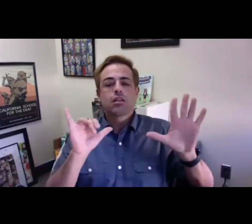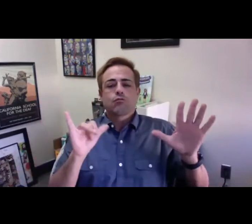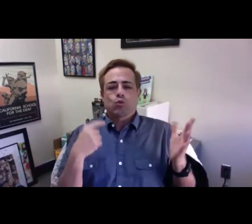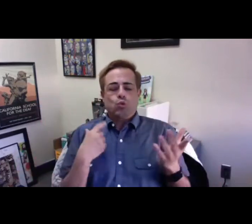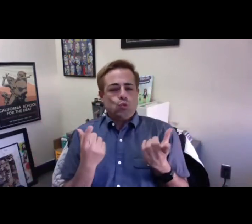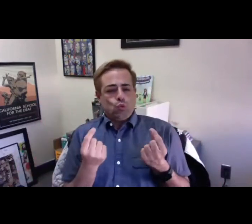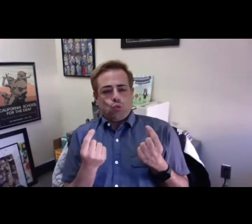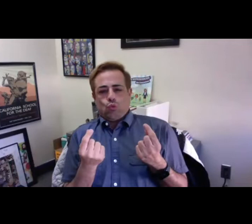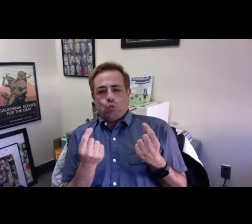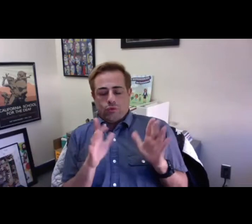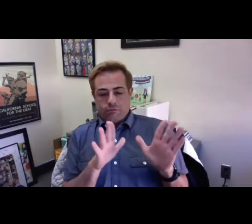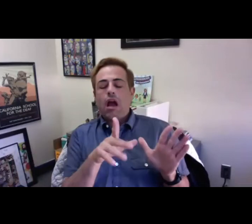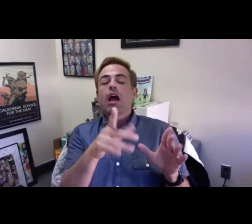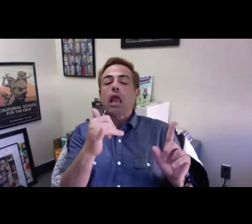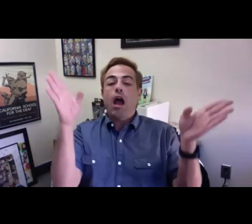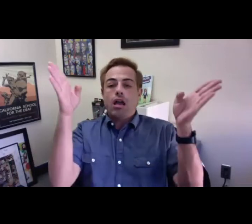of what bilingual means.